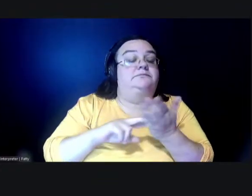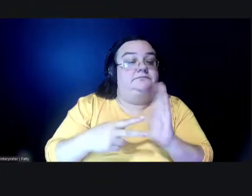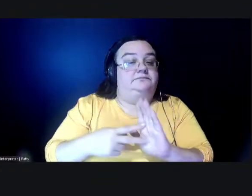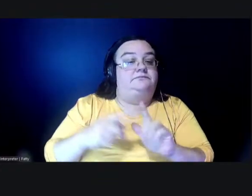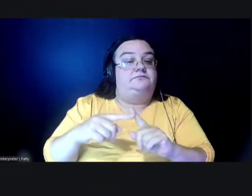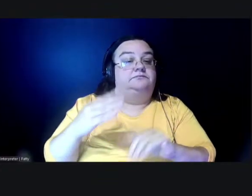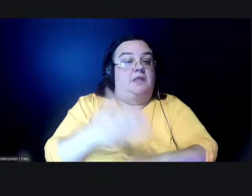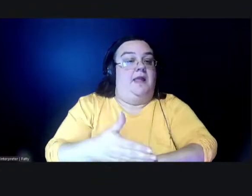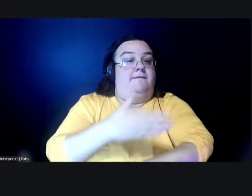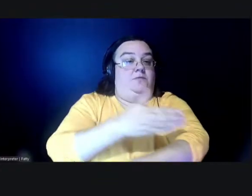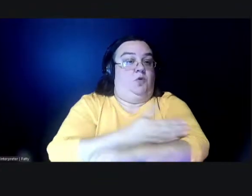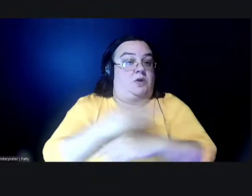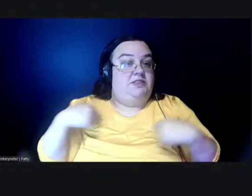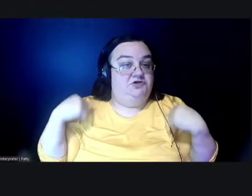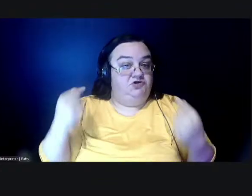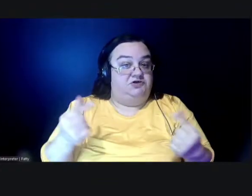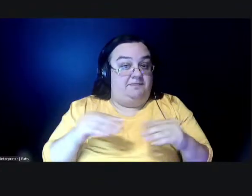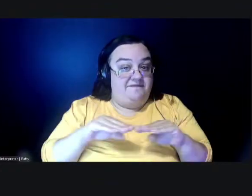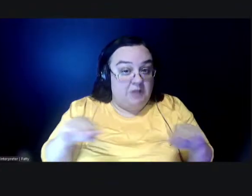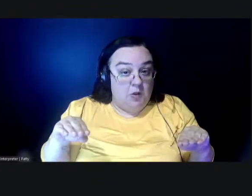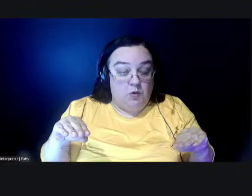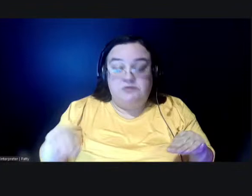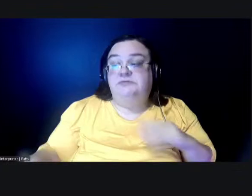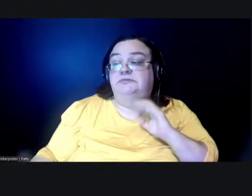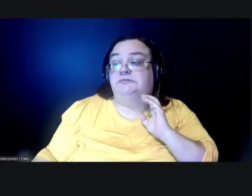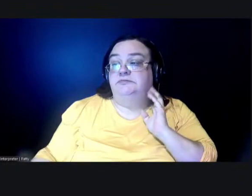gym floors. As you know,